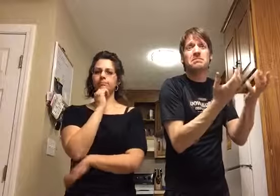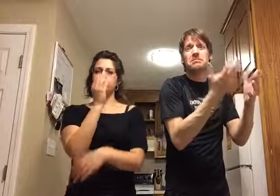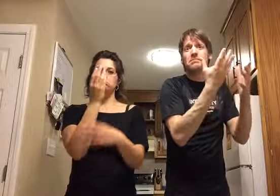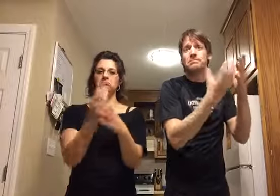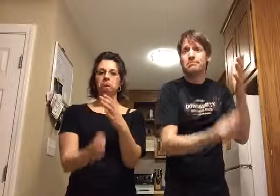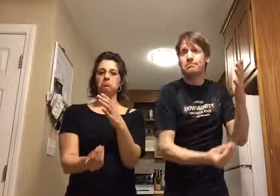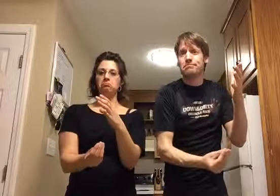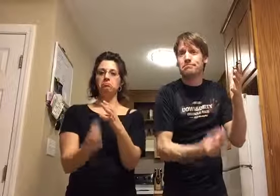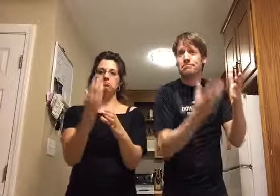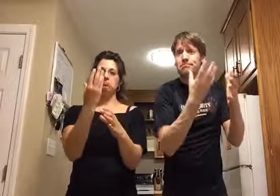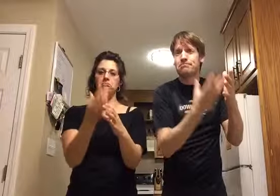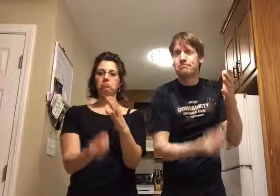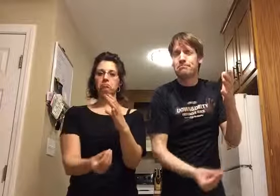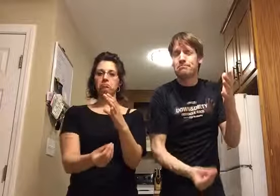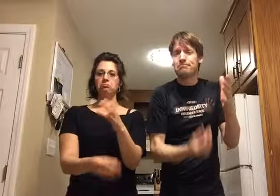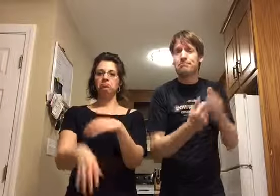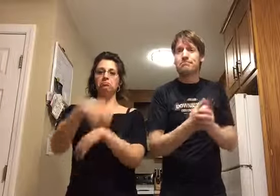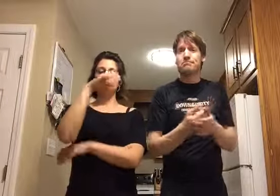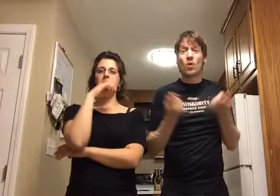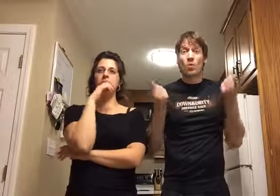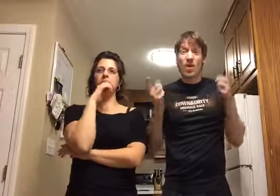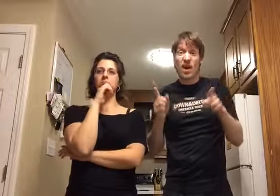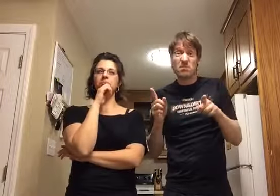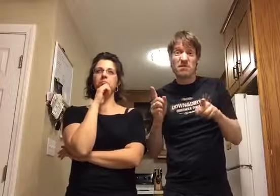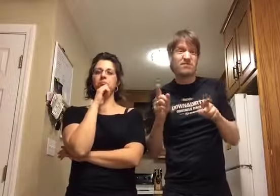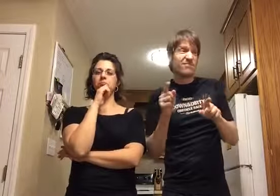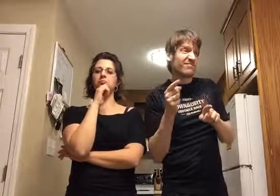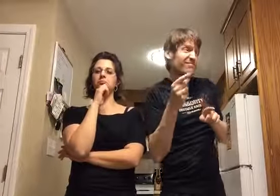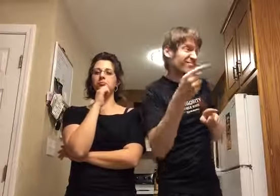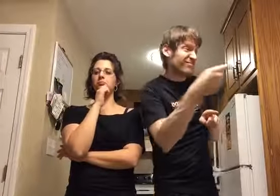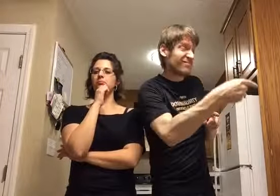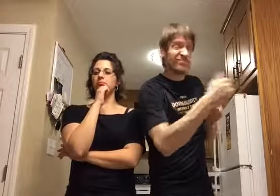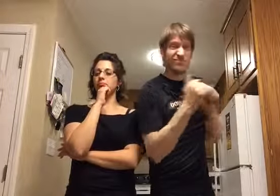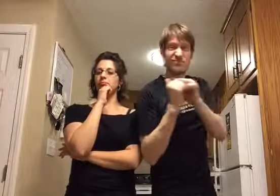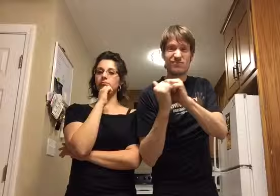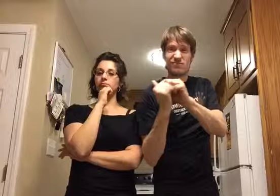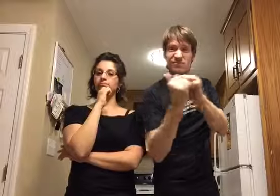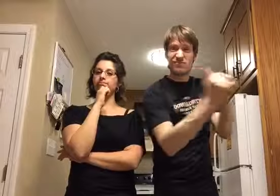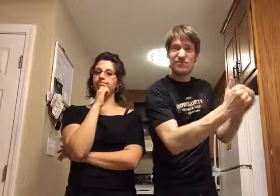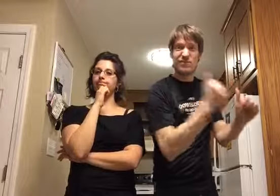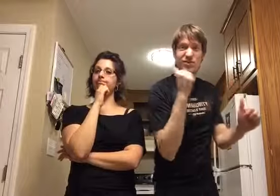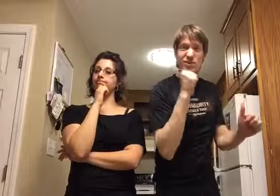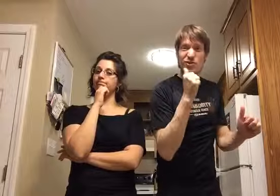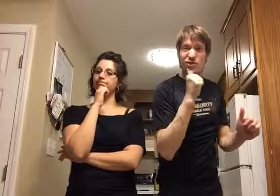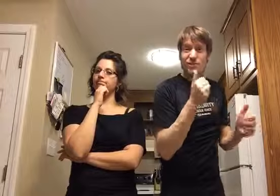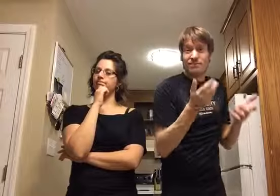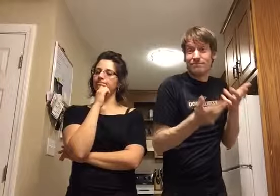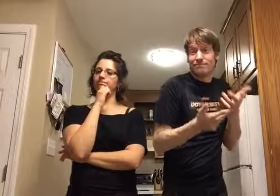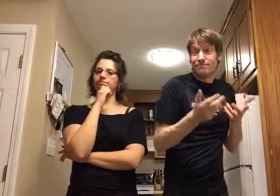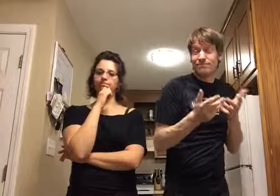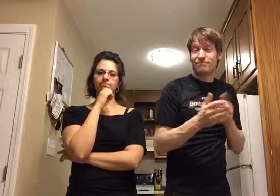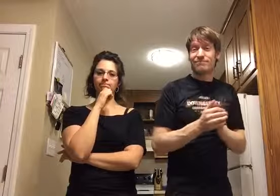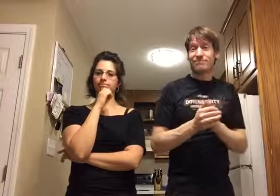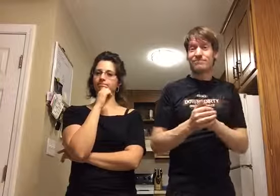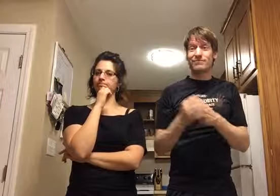is gone? He ducked back down the alley with some roly-poly little bat-faced girl.